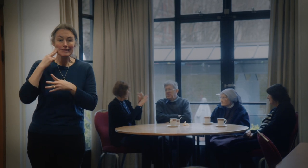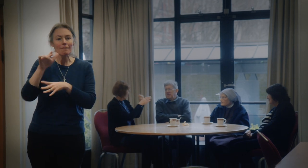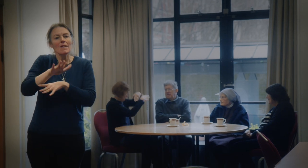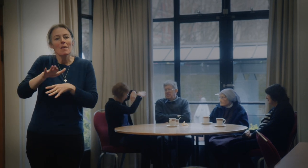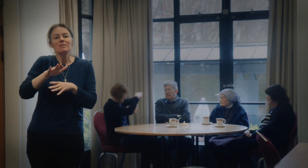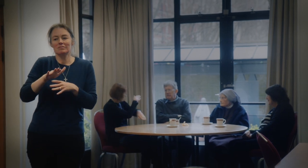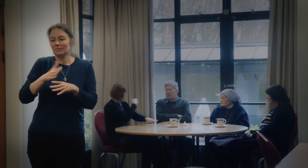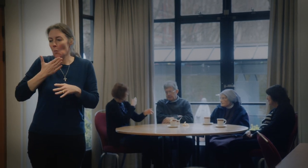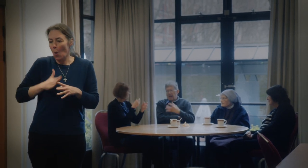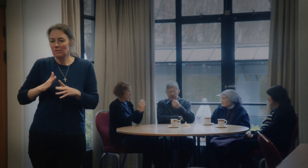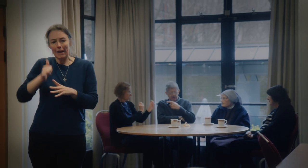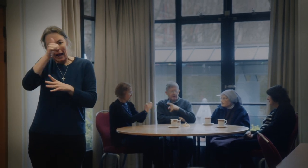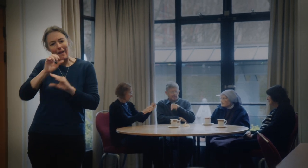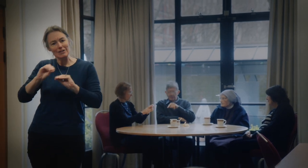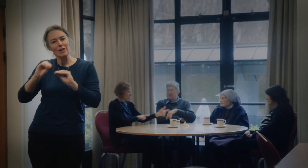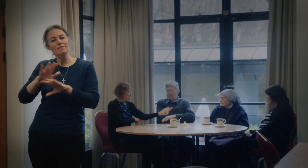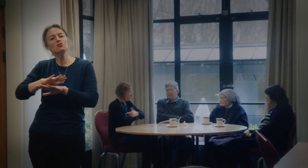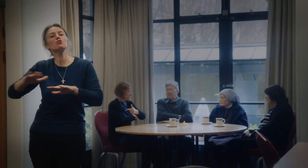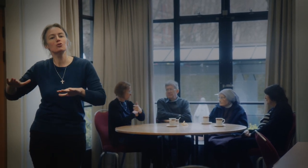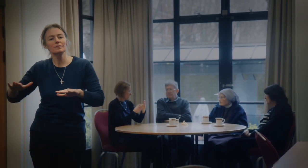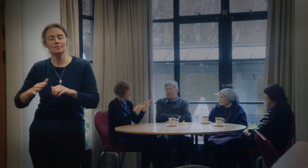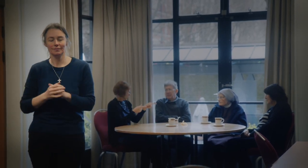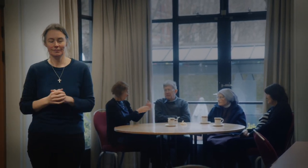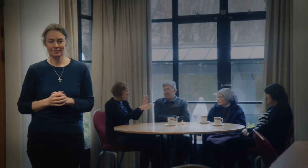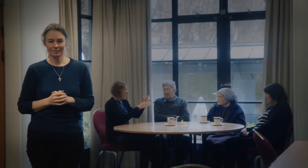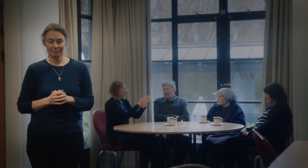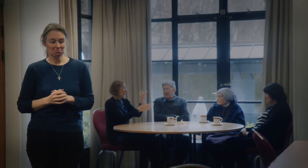We support deaf families wanting a Catholic education for their children.